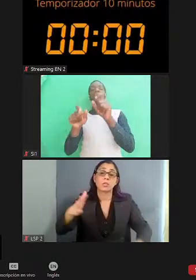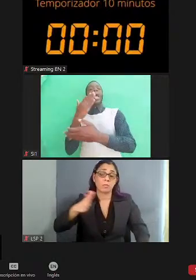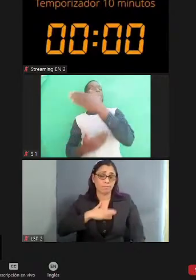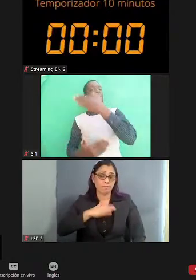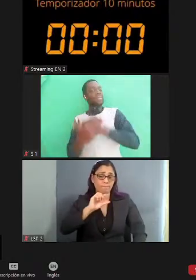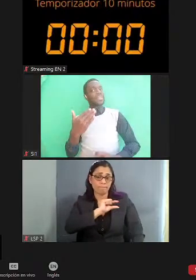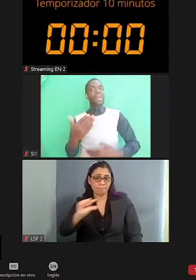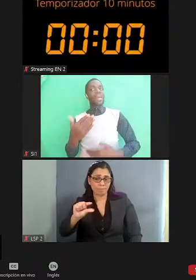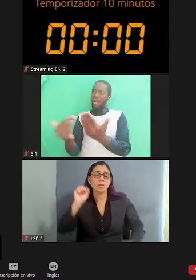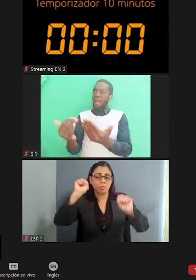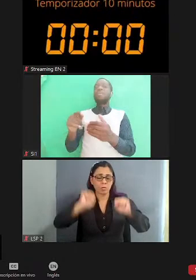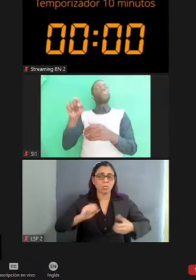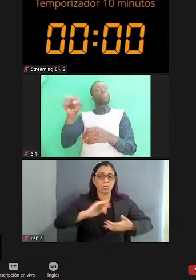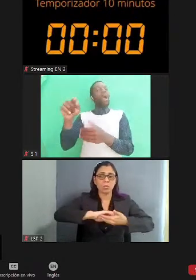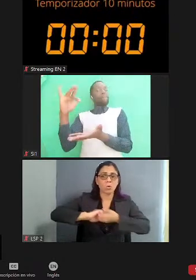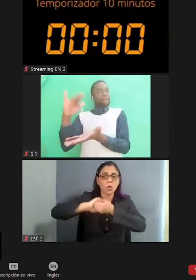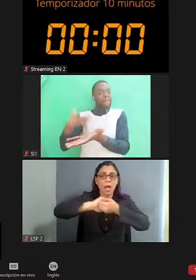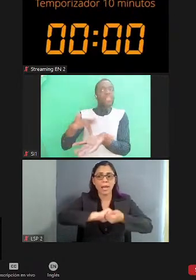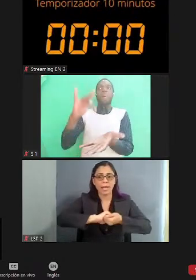all of this process